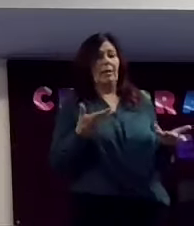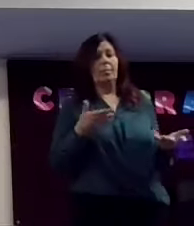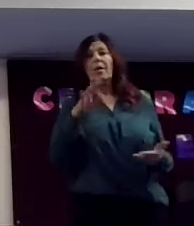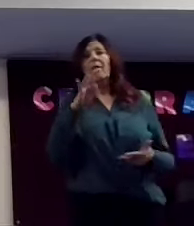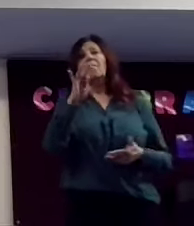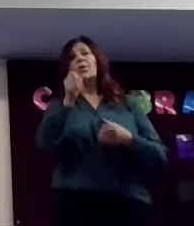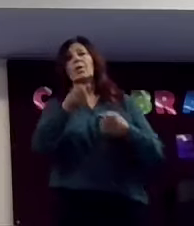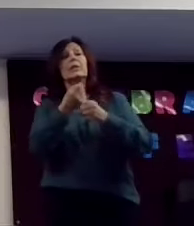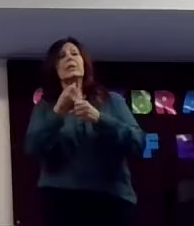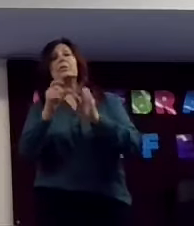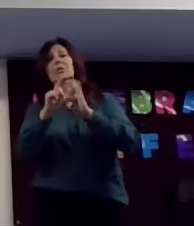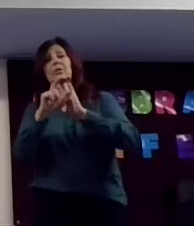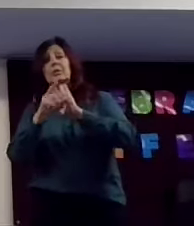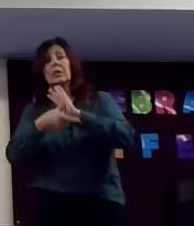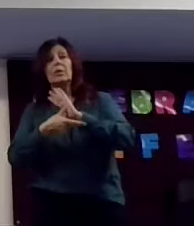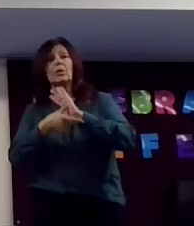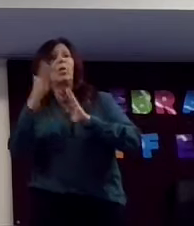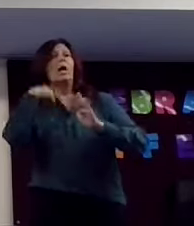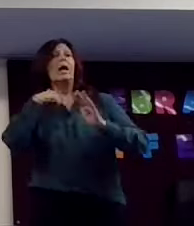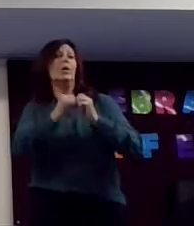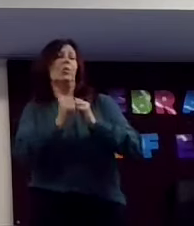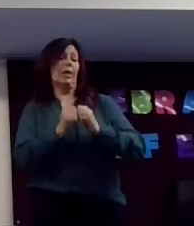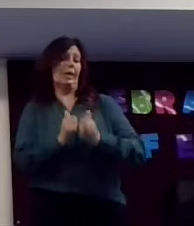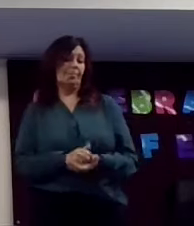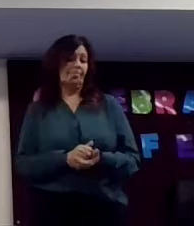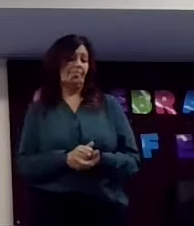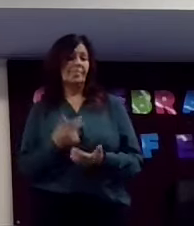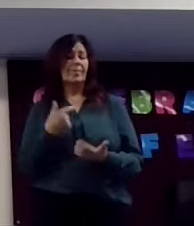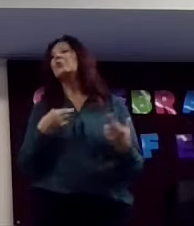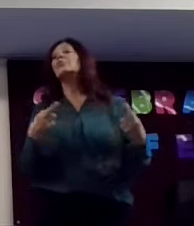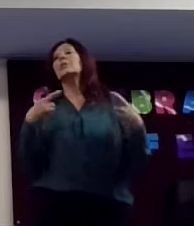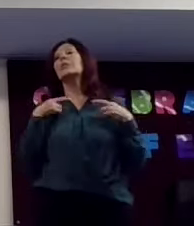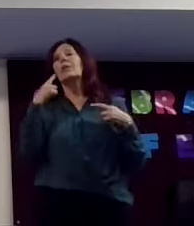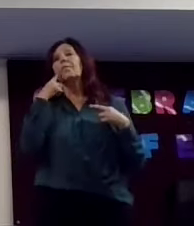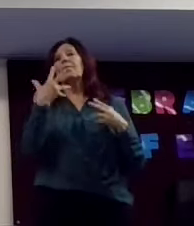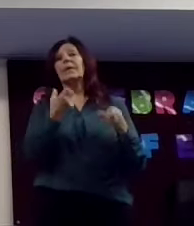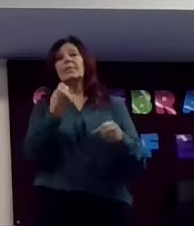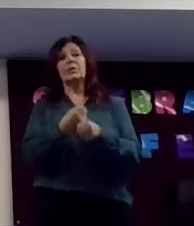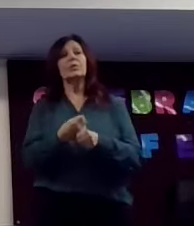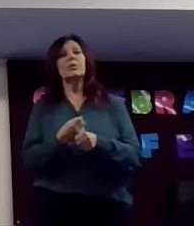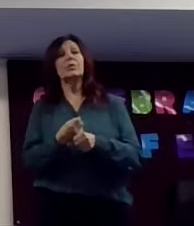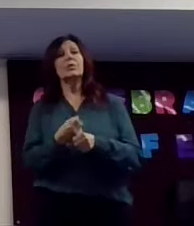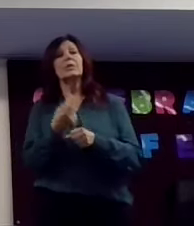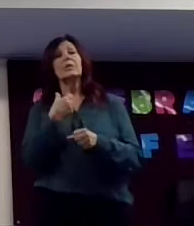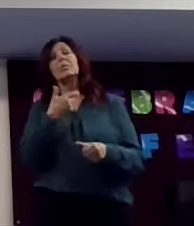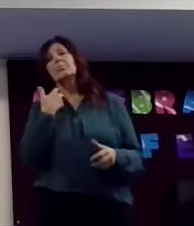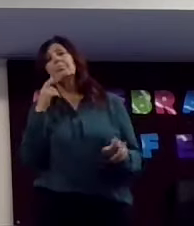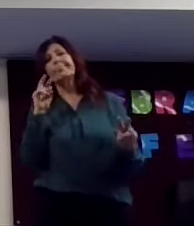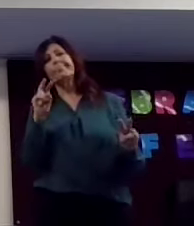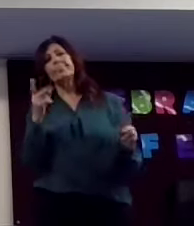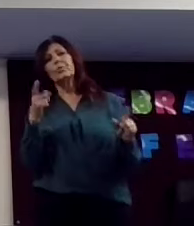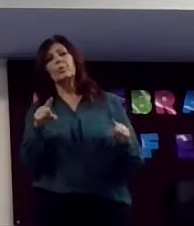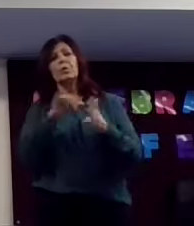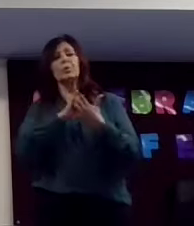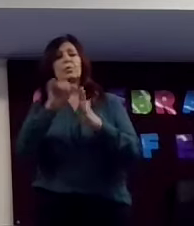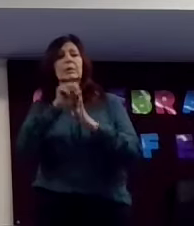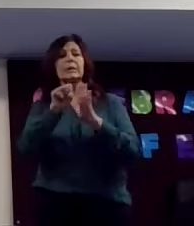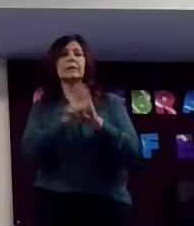40 some years later, why am I running? Well, I was retired for 5 years. I've been watching what's going on in New York